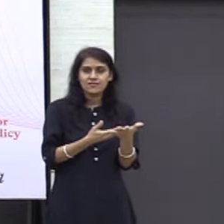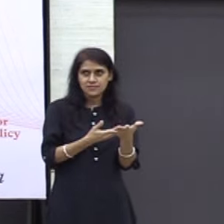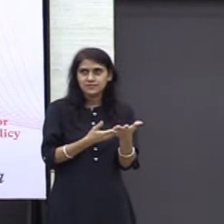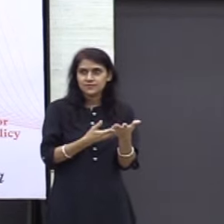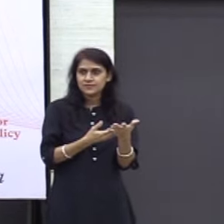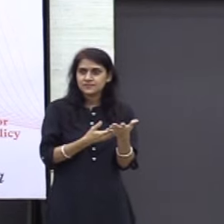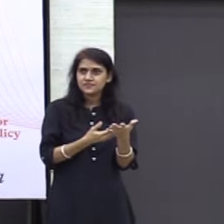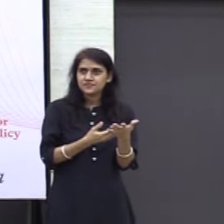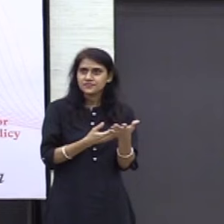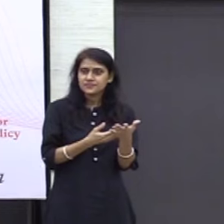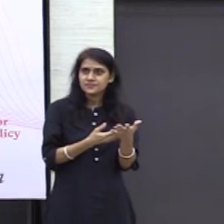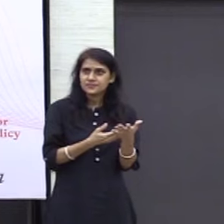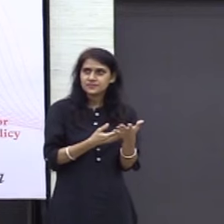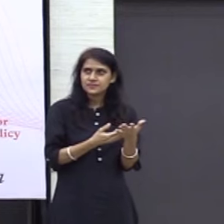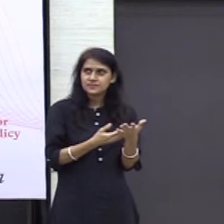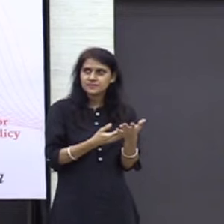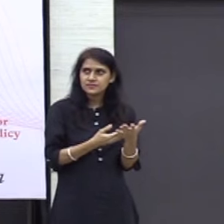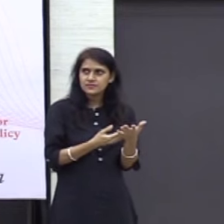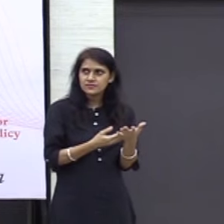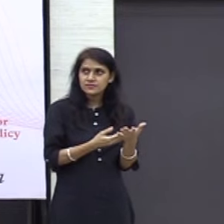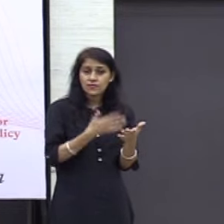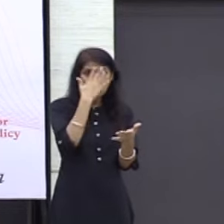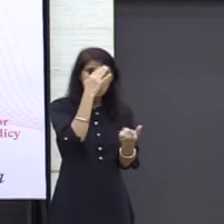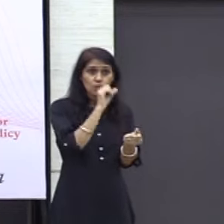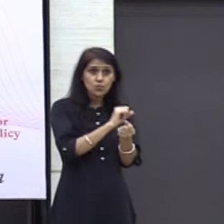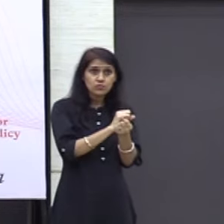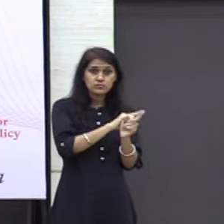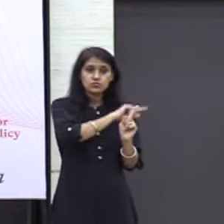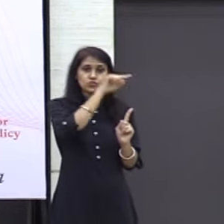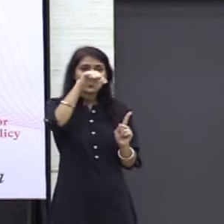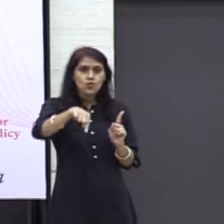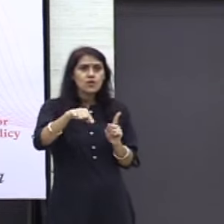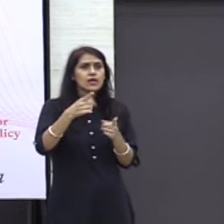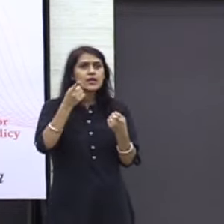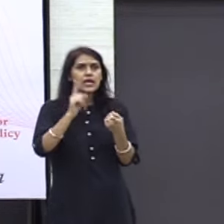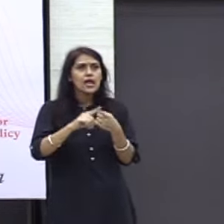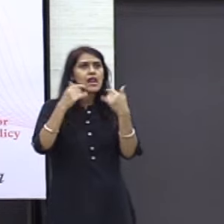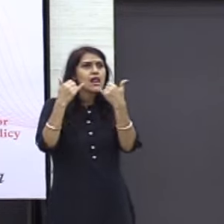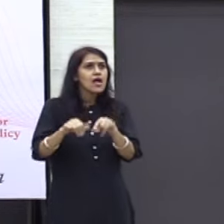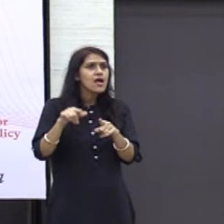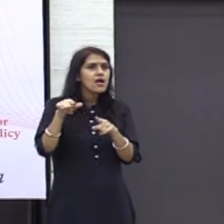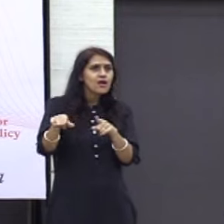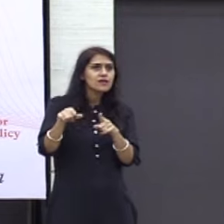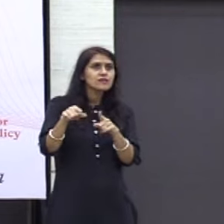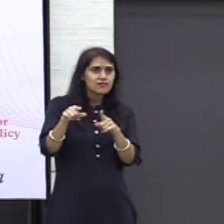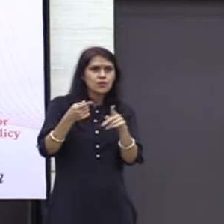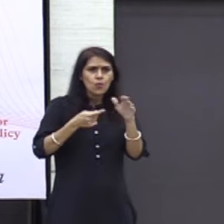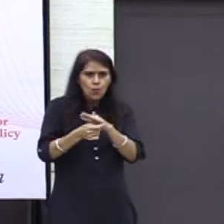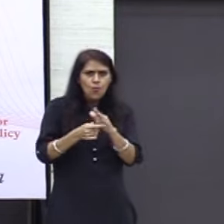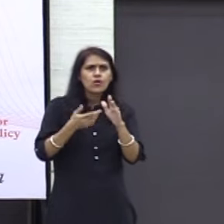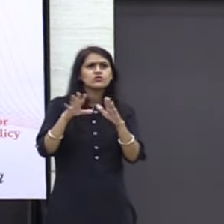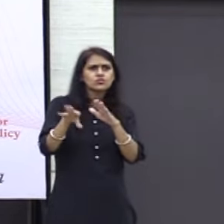by which if a police officer goes to the spot and takes a statement, it'll be